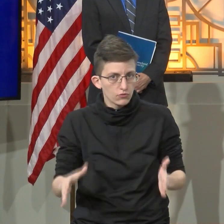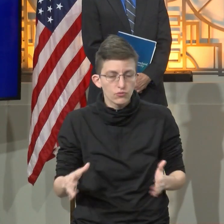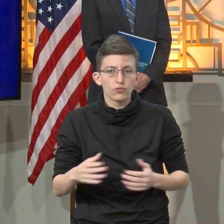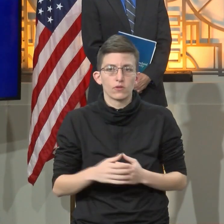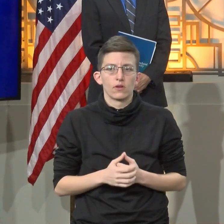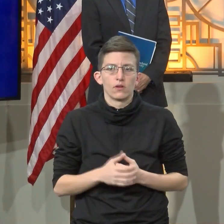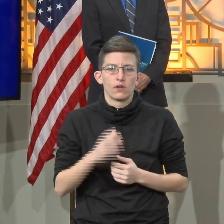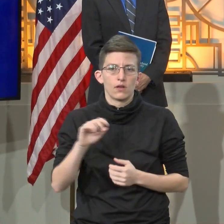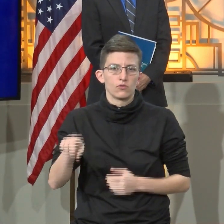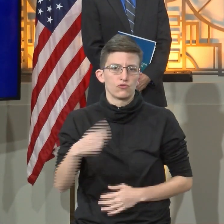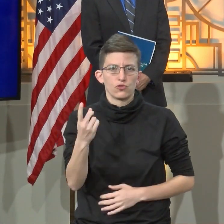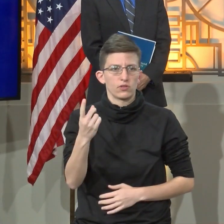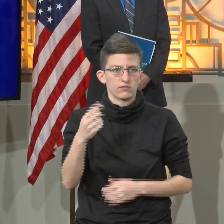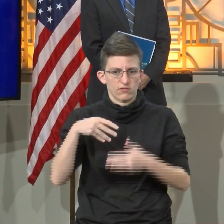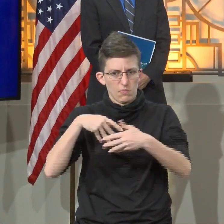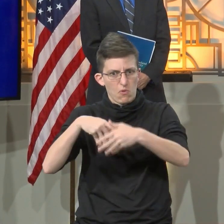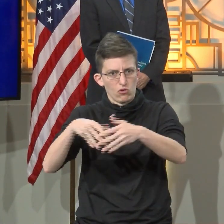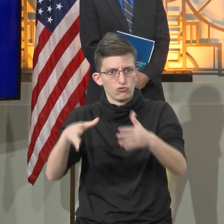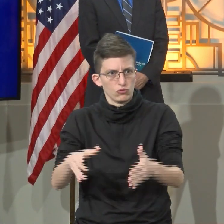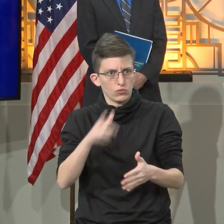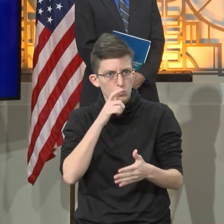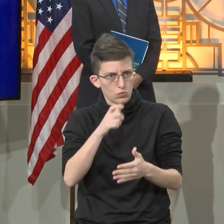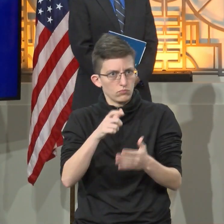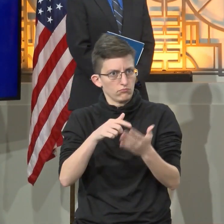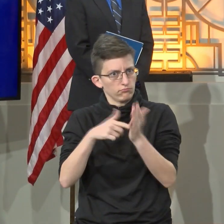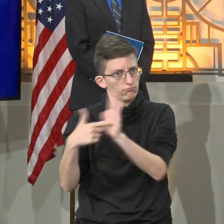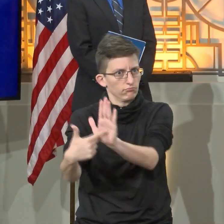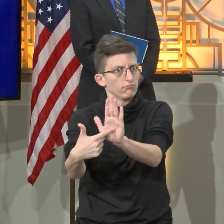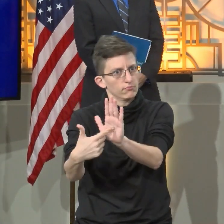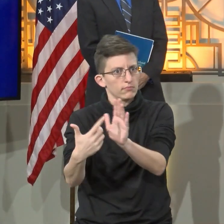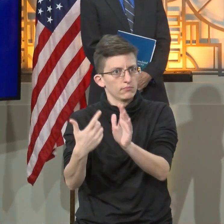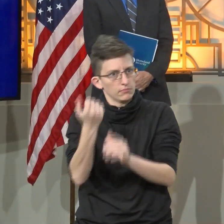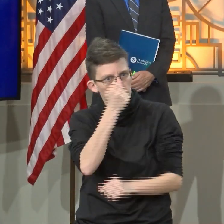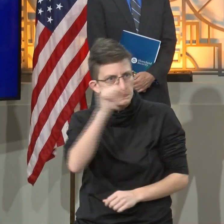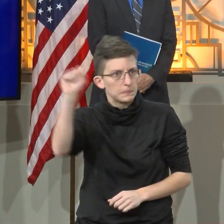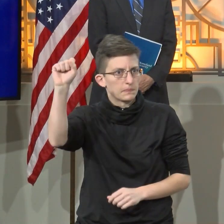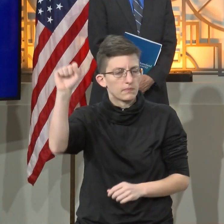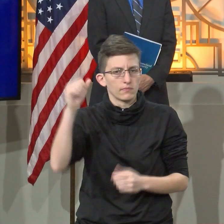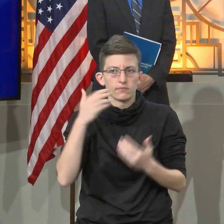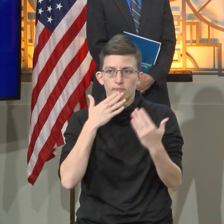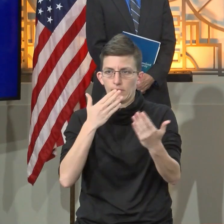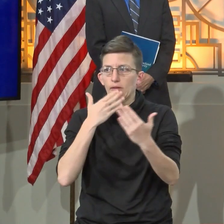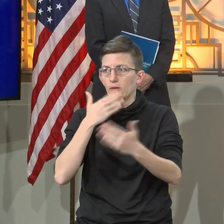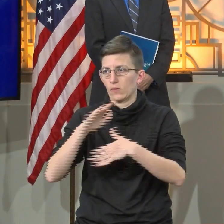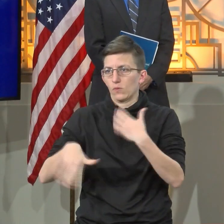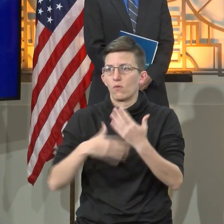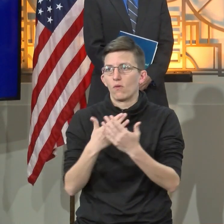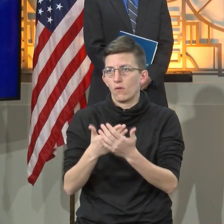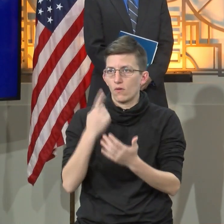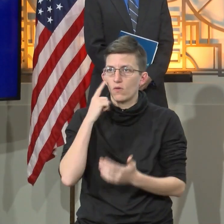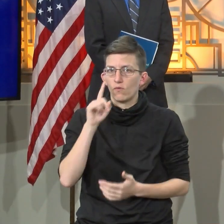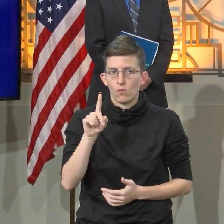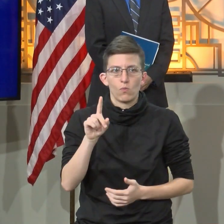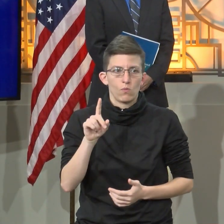and then just the marchers, the demonstrators, the protesters. Let me thank you